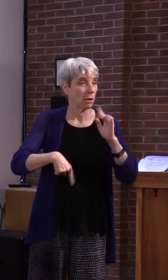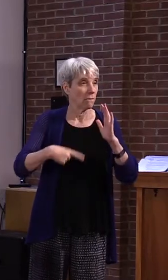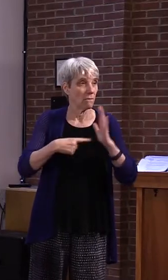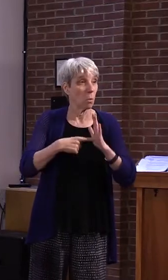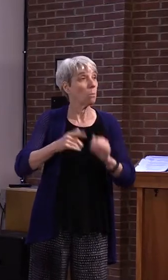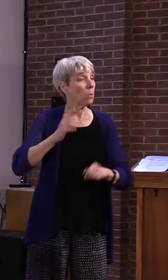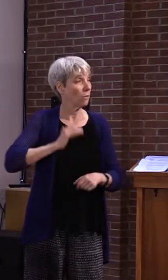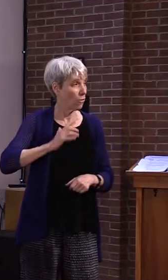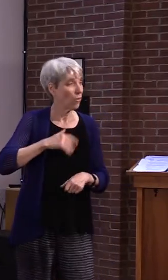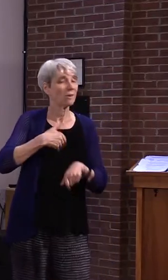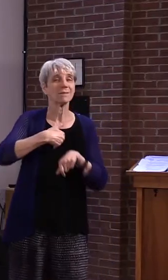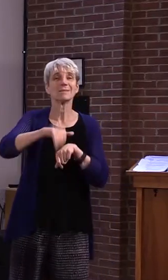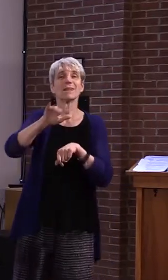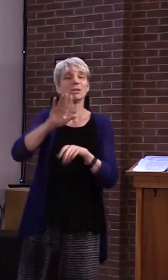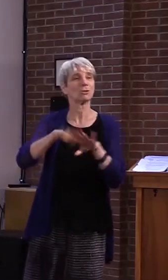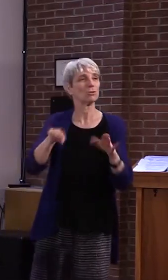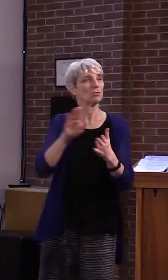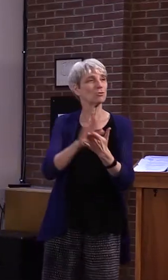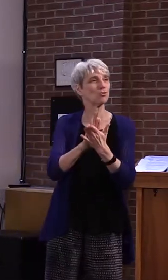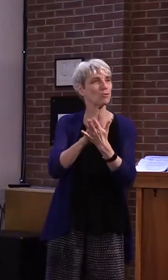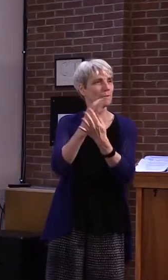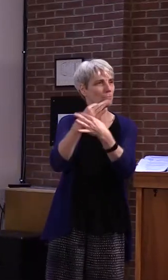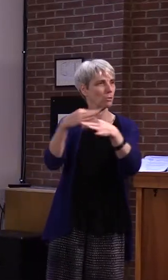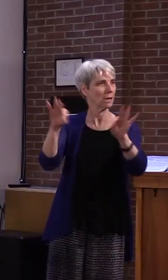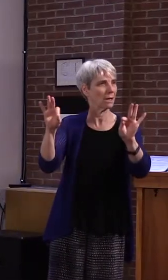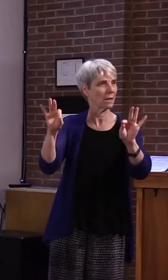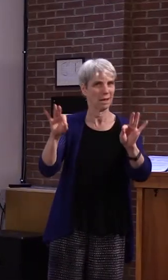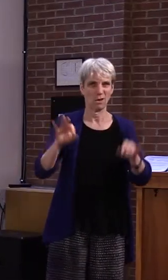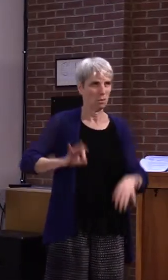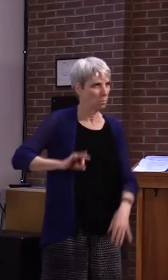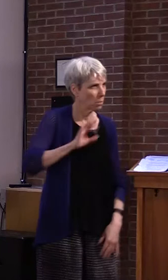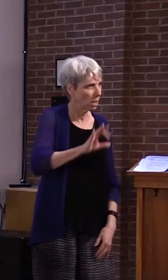they used to send their kids to public school for free. Yeah,